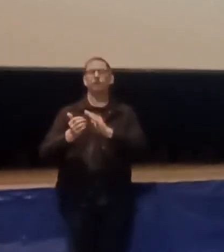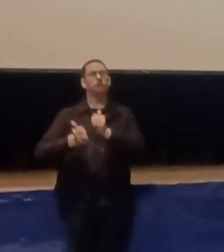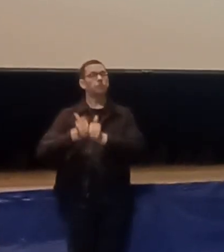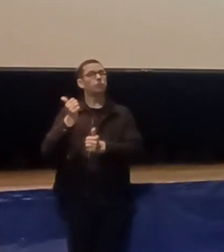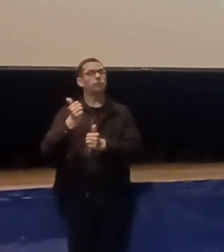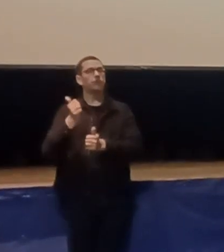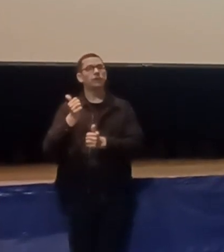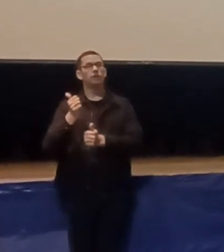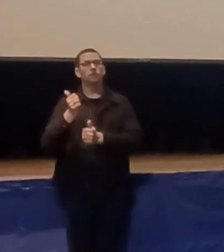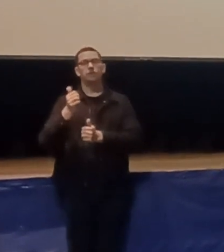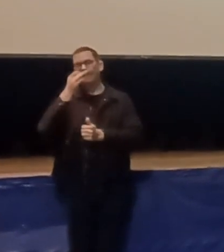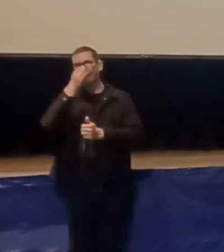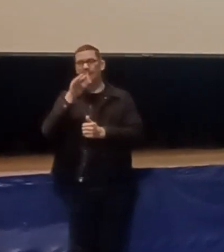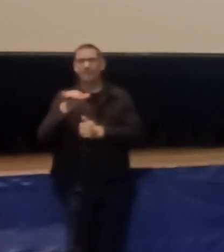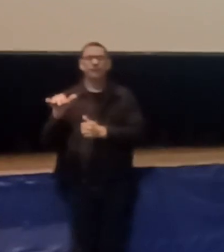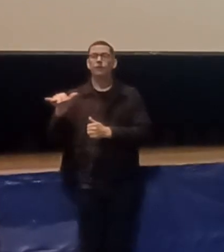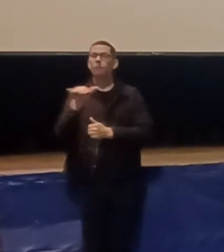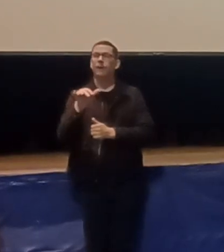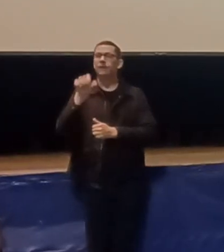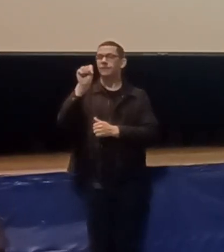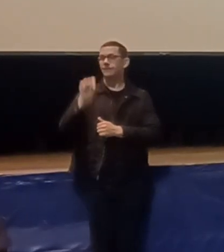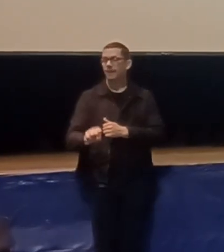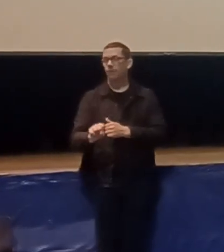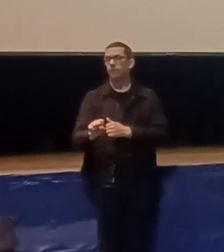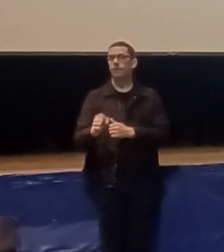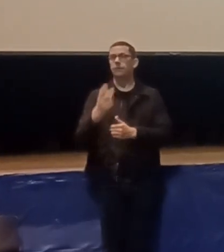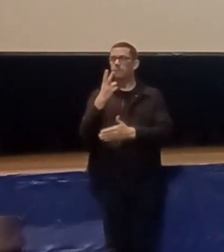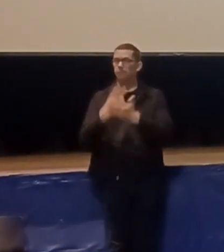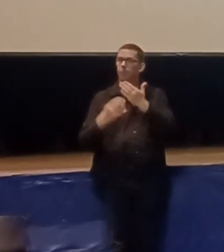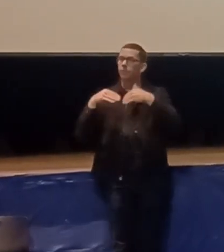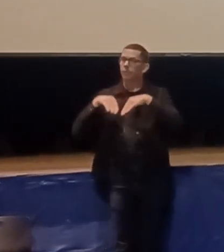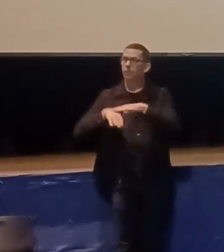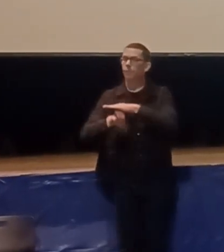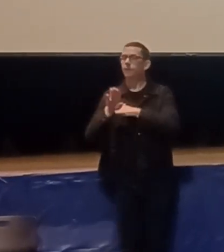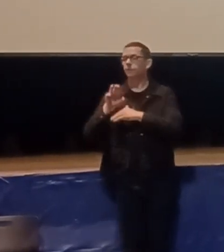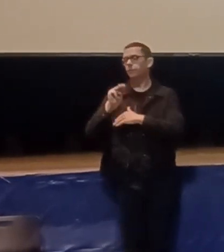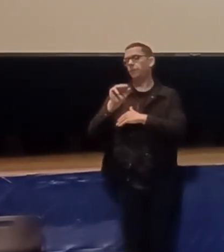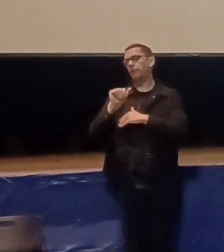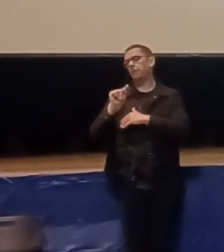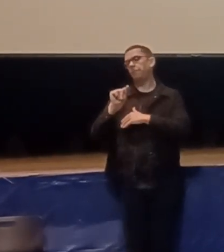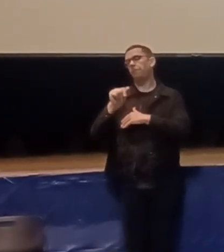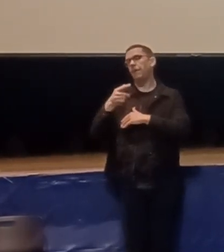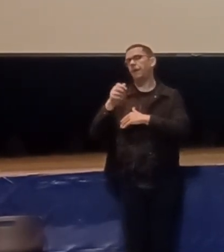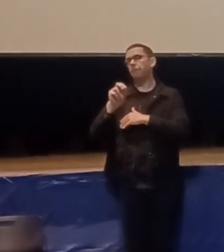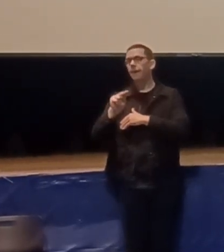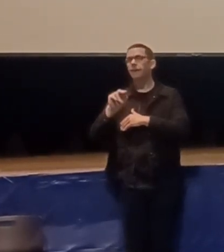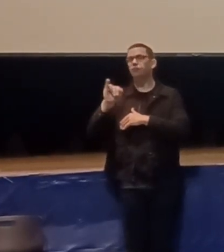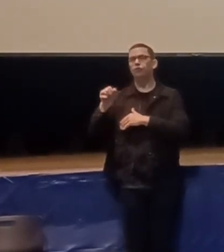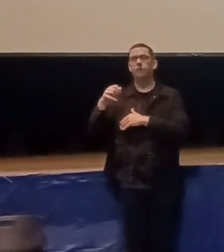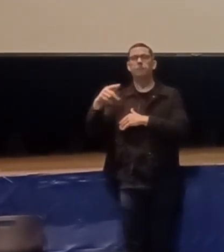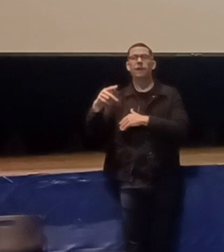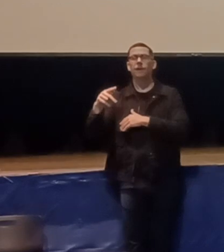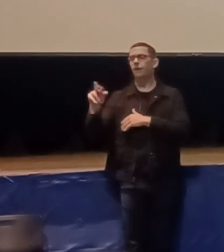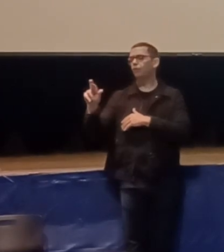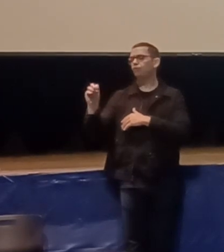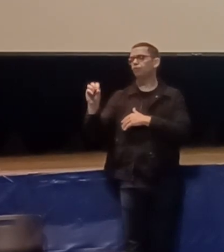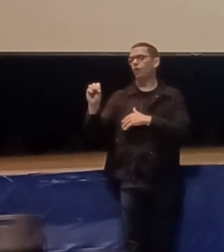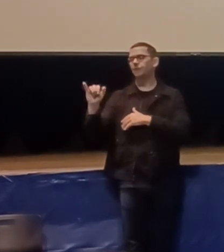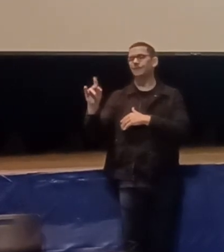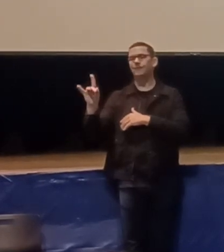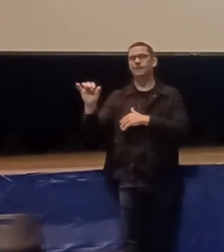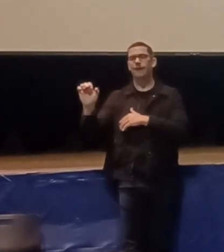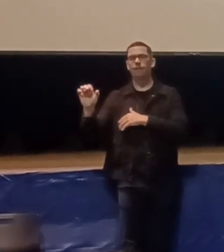mostly nearby and to the south, both going into Mattapan, JP, Rosendale. And so there's a sort of